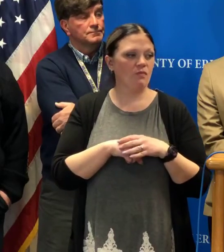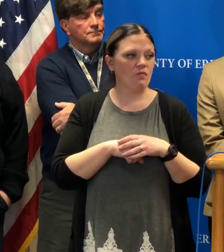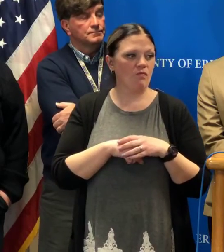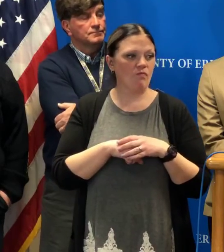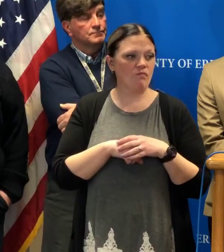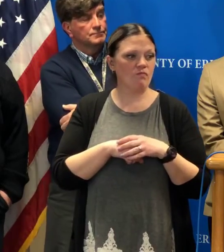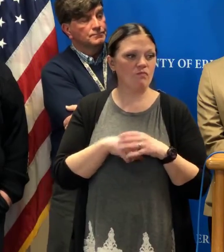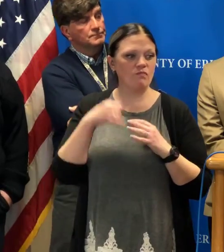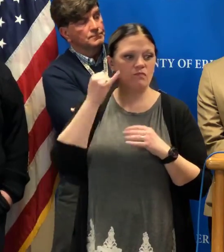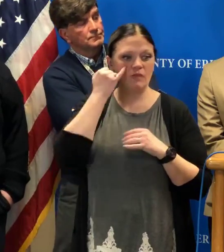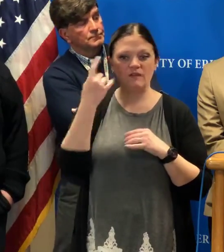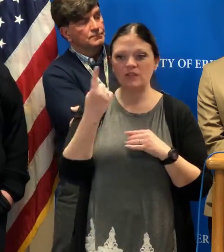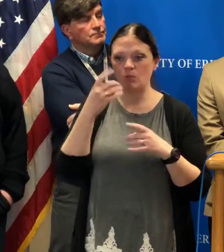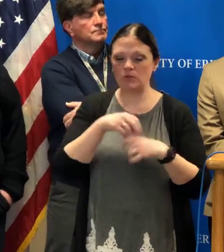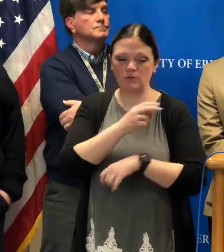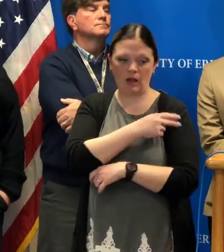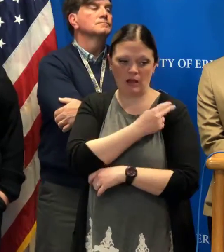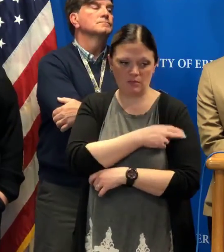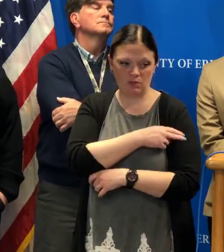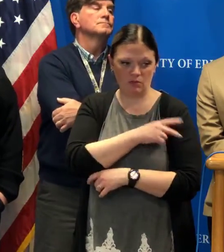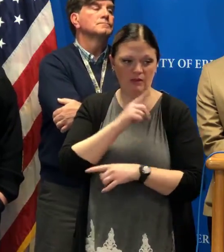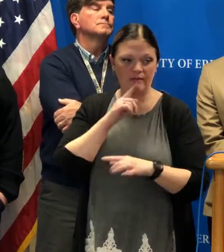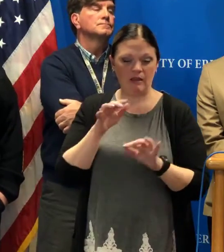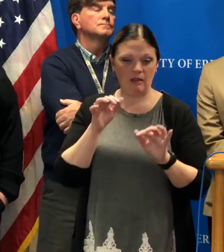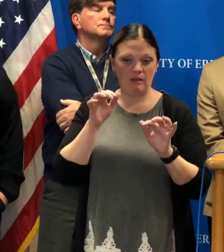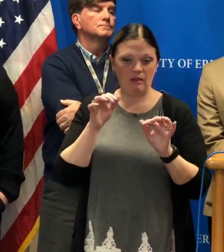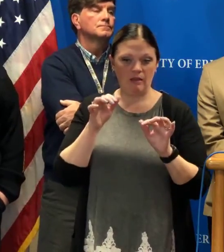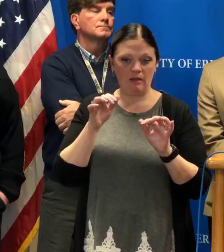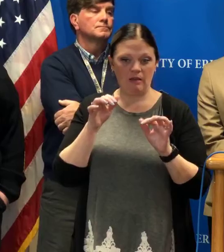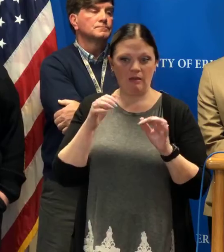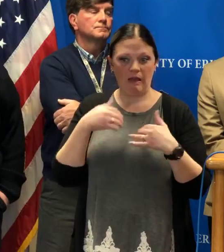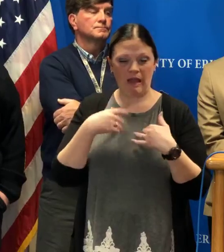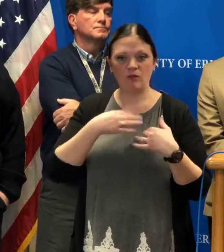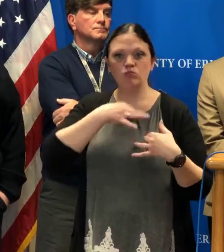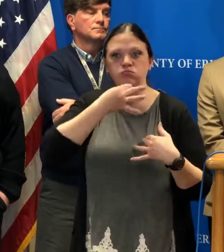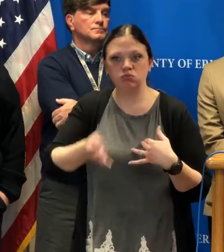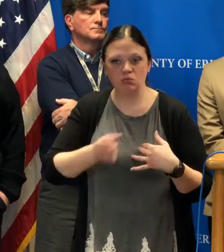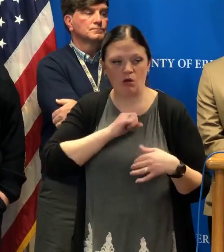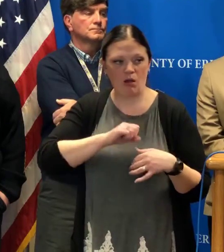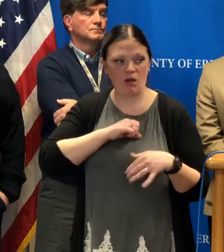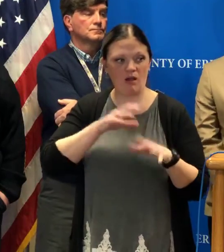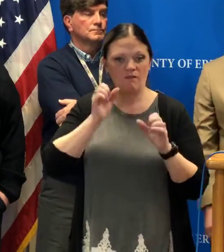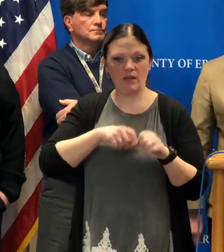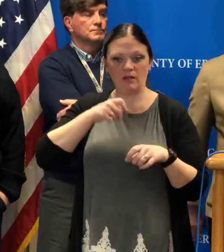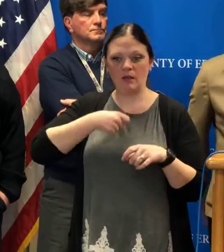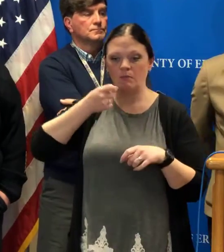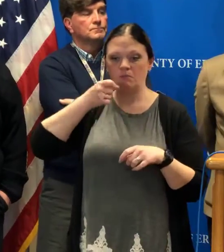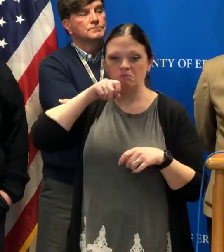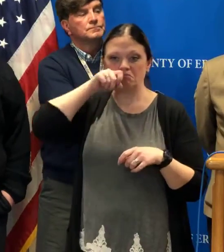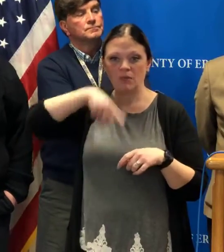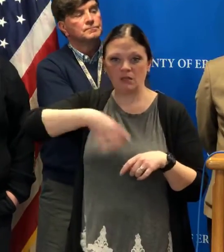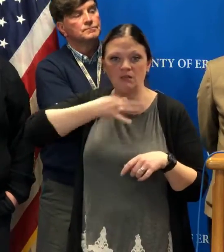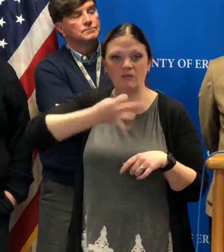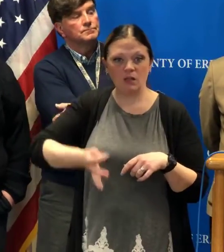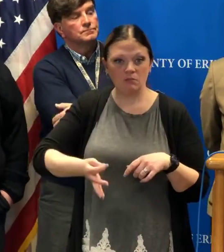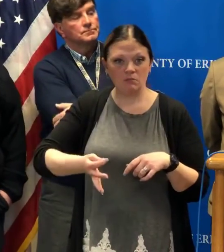if somebody's in a hospital and they have a productive cough and they're able to provide some sputum, then we